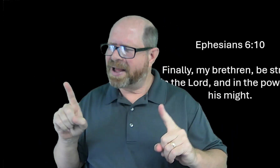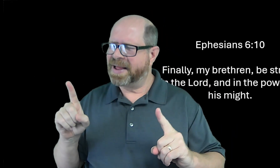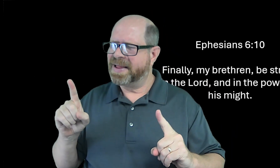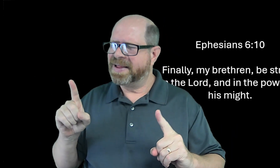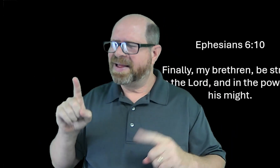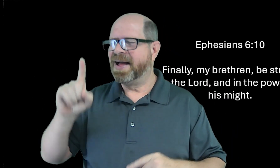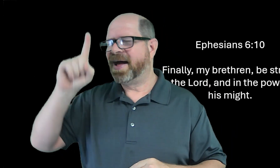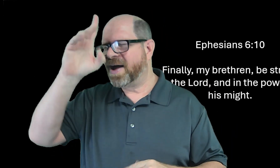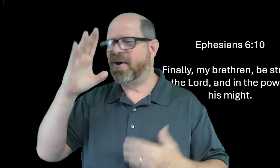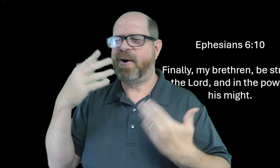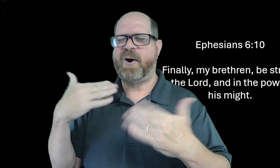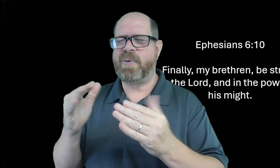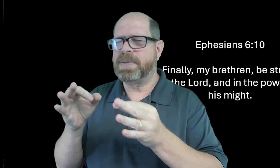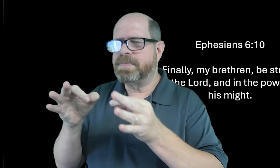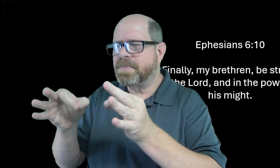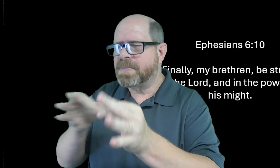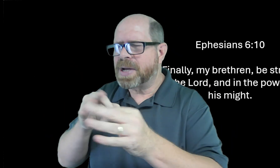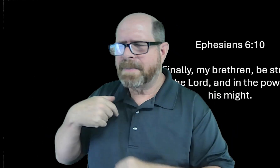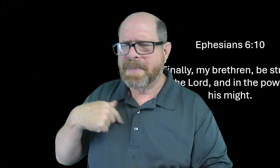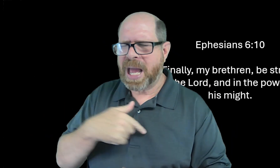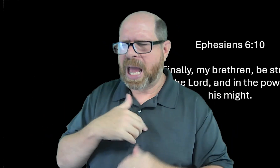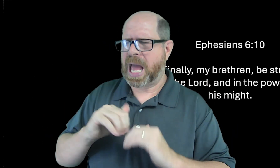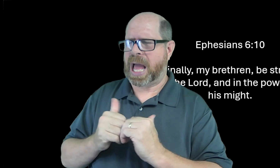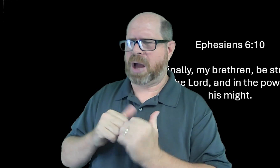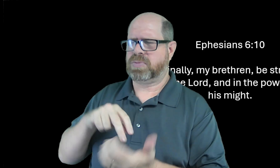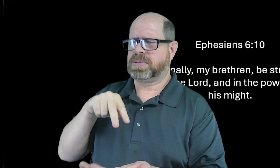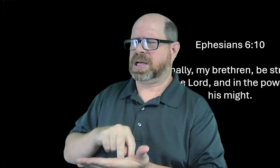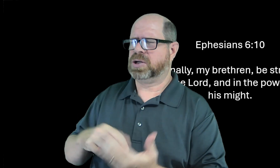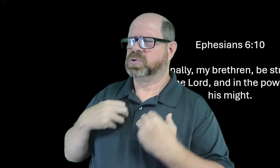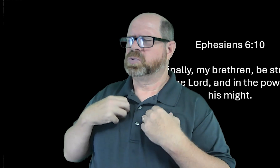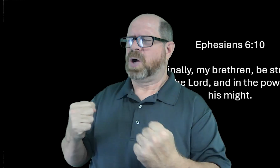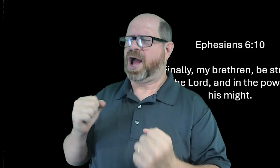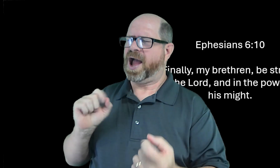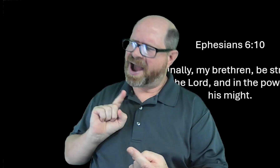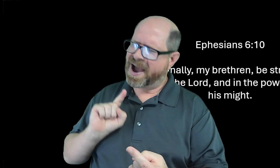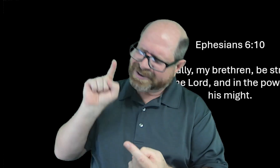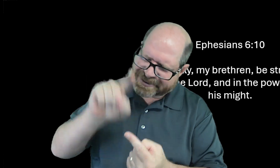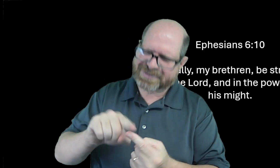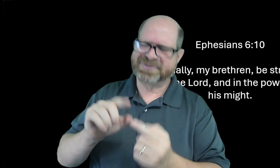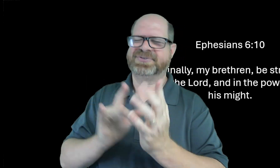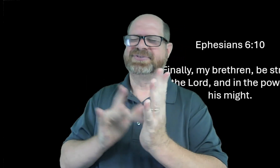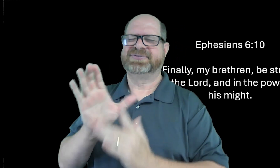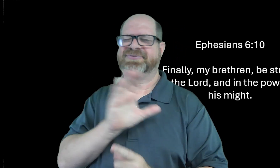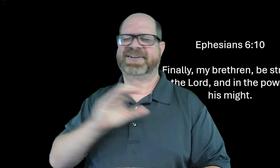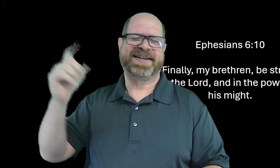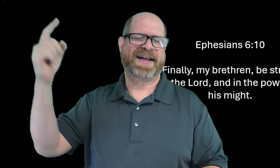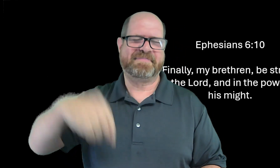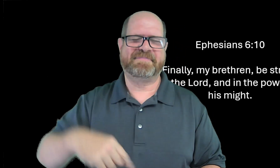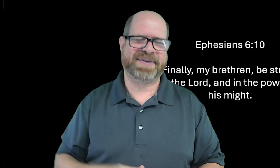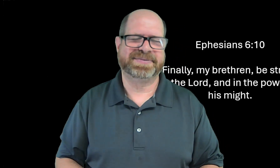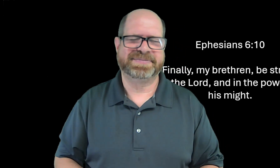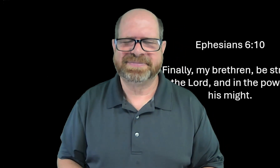there is no good. But God, you've already explained to us how to stand and be strong until Jesus Christ comes